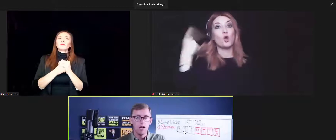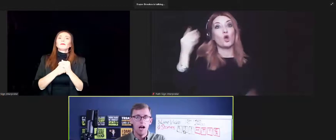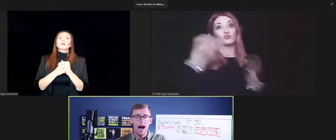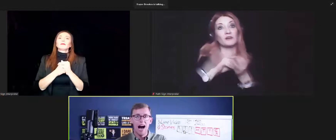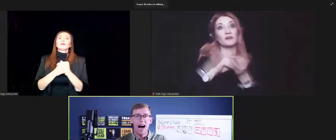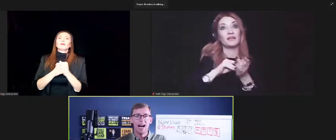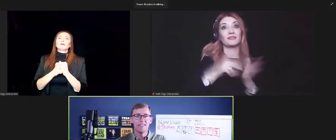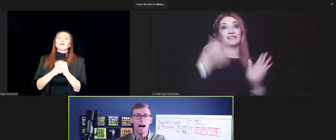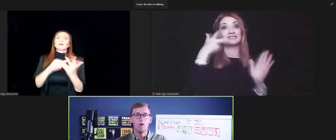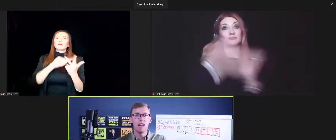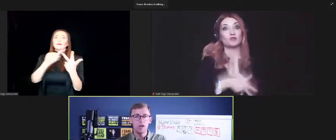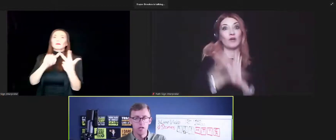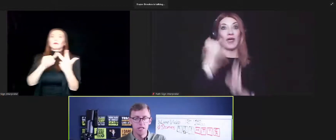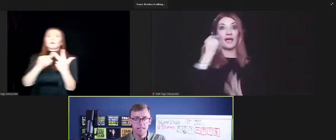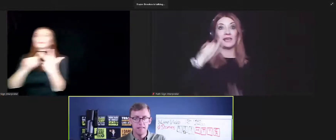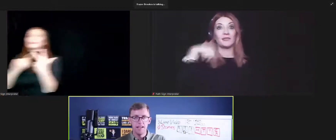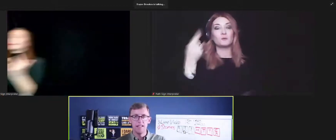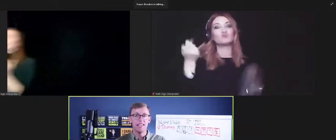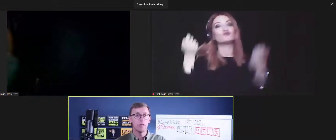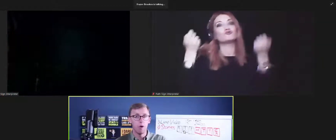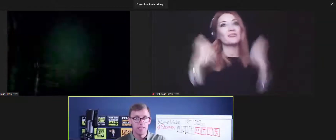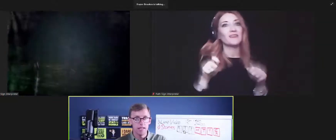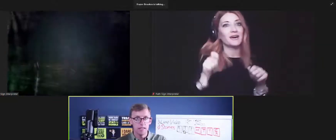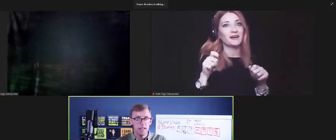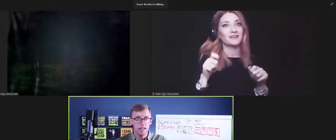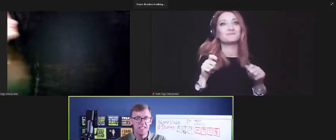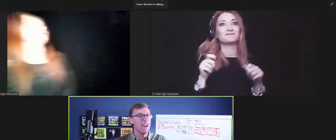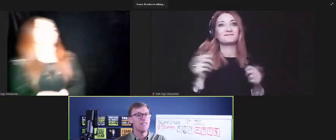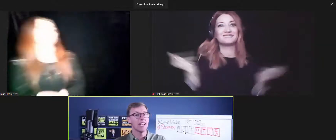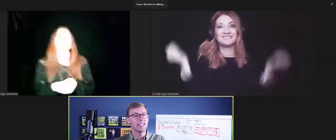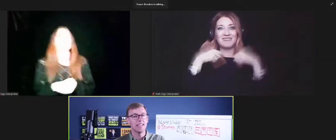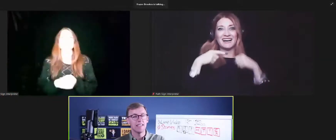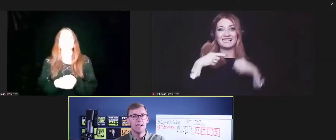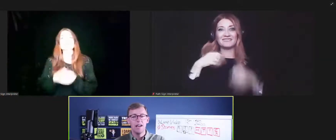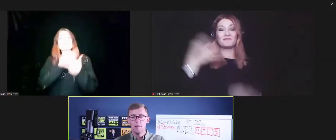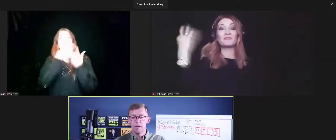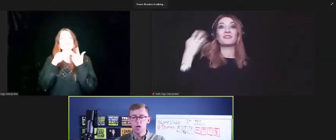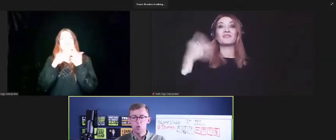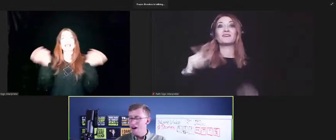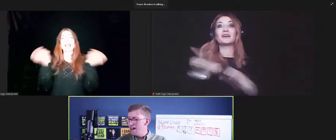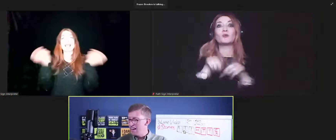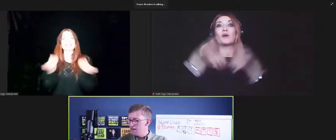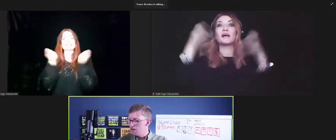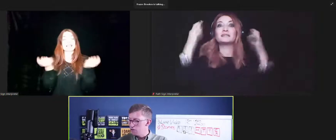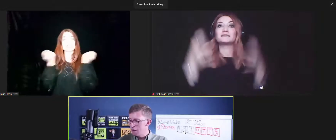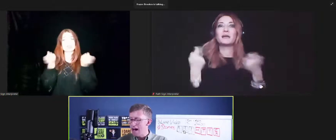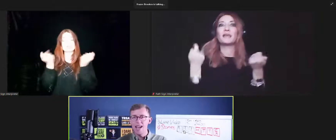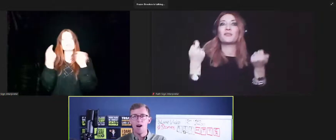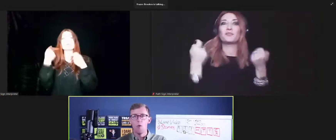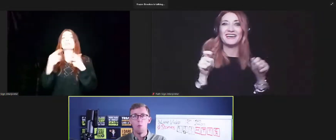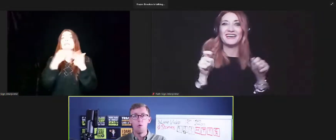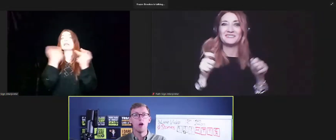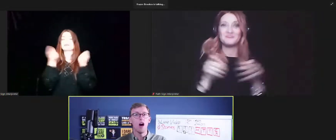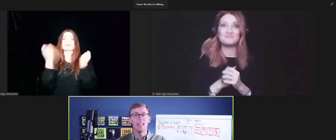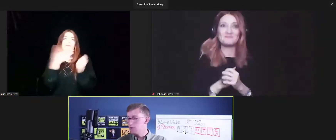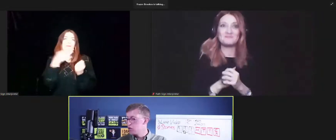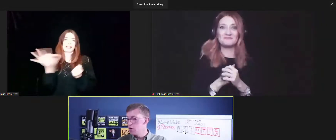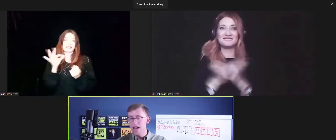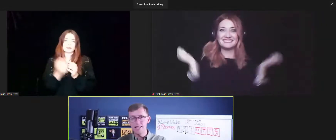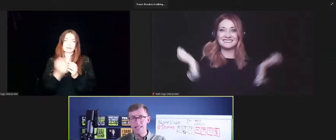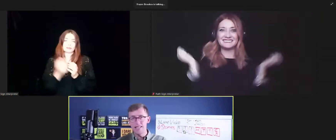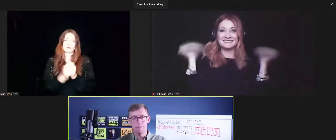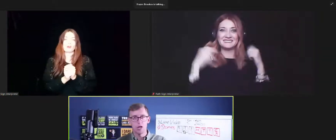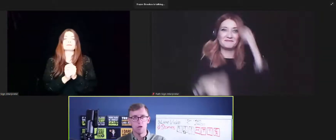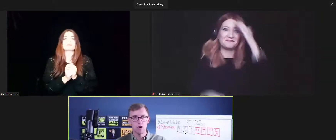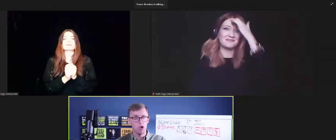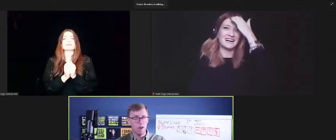incredible, and I'm really gutted, disappointed, devastated, because where I live here in Dubai, we are not allowed to do it